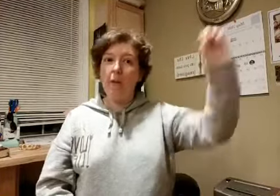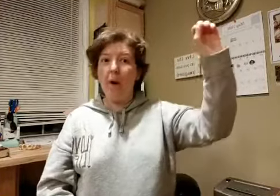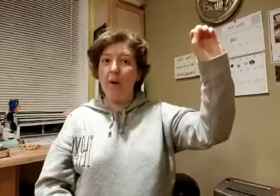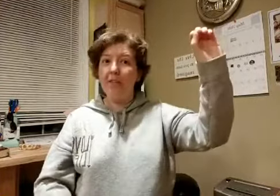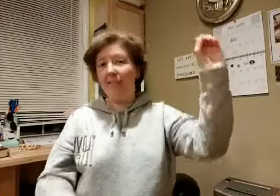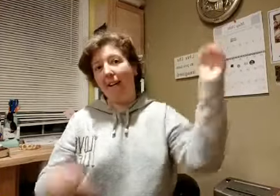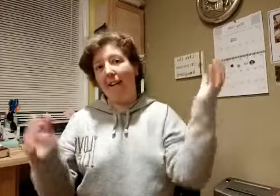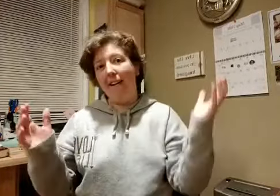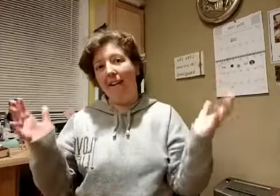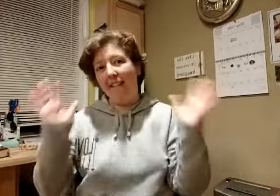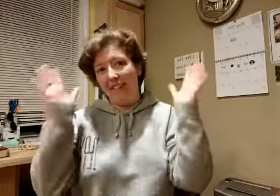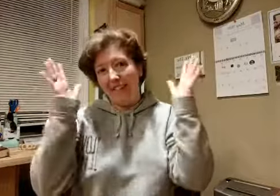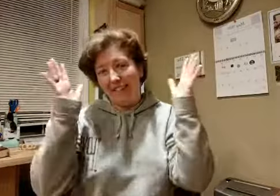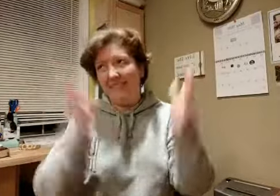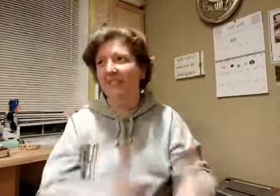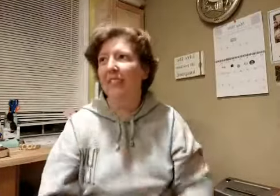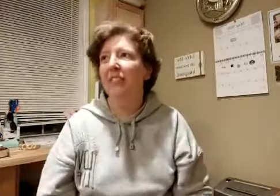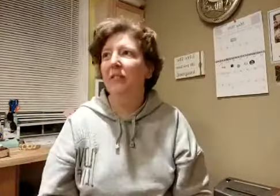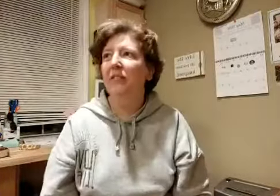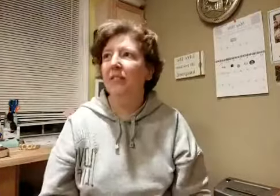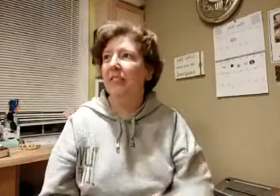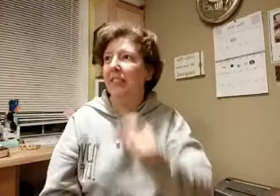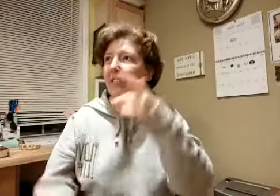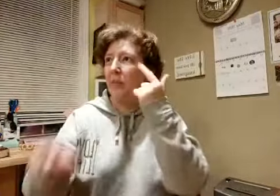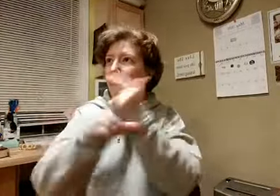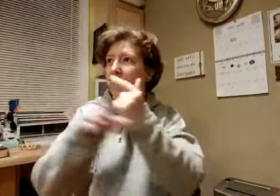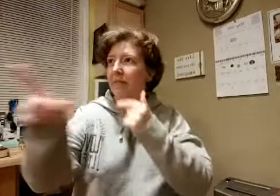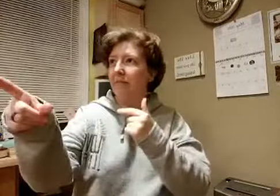superhero style. Is it right?